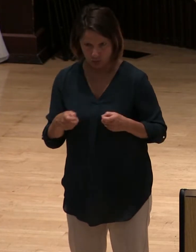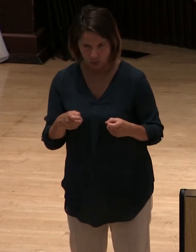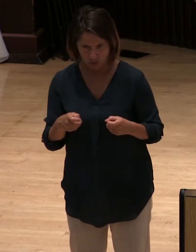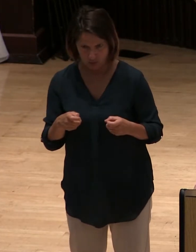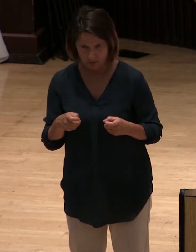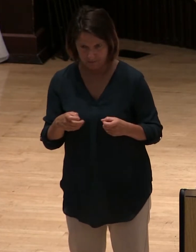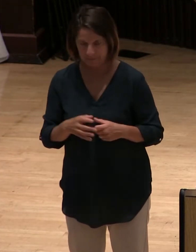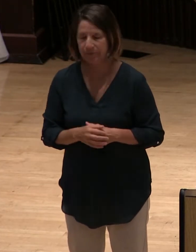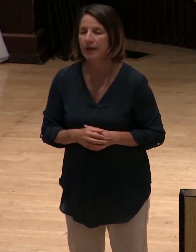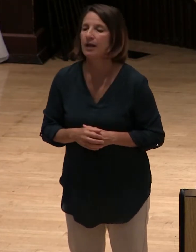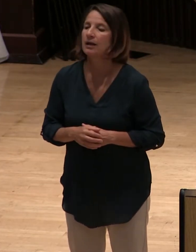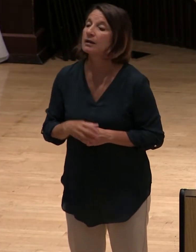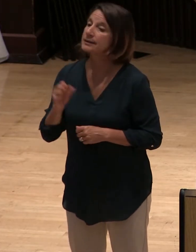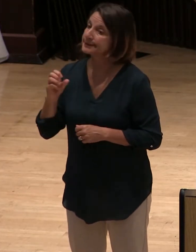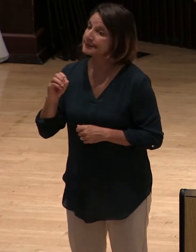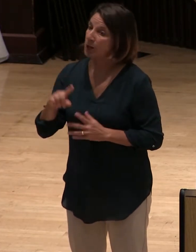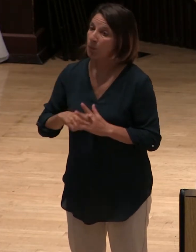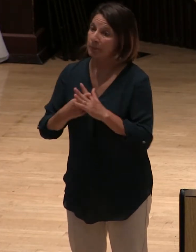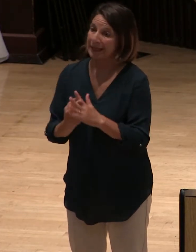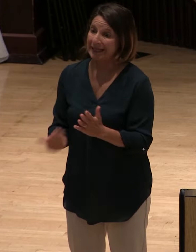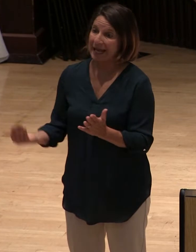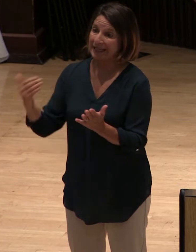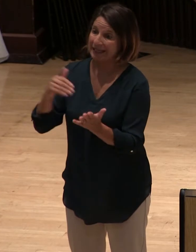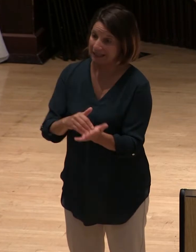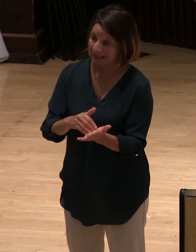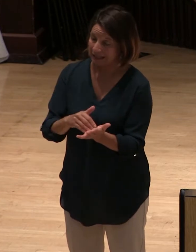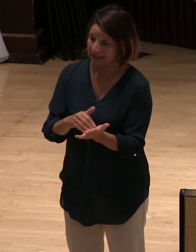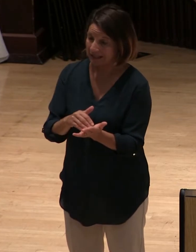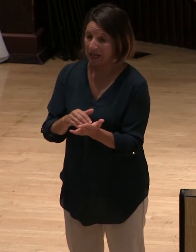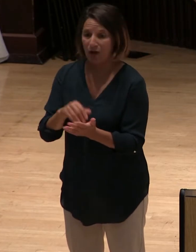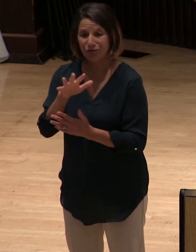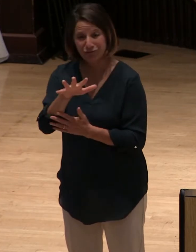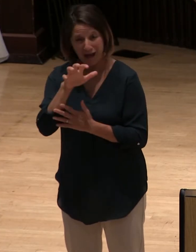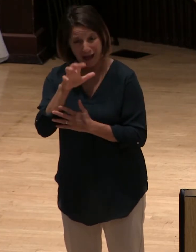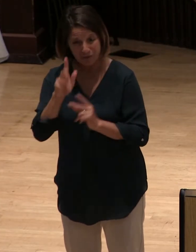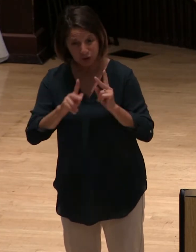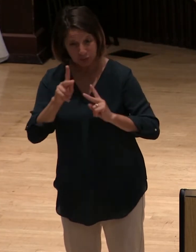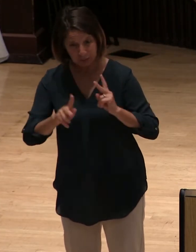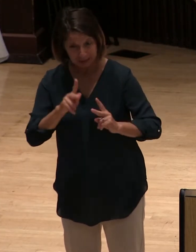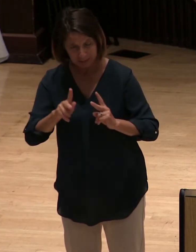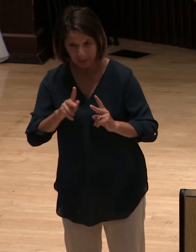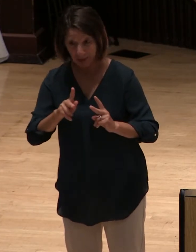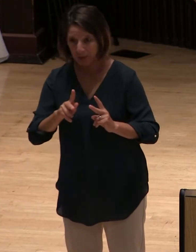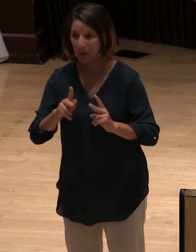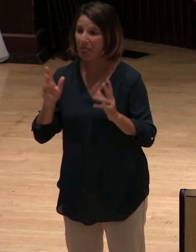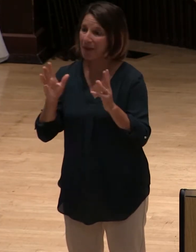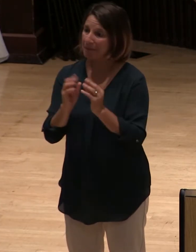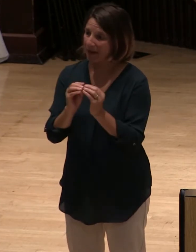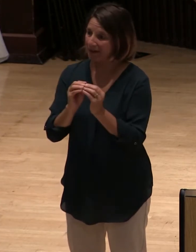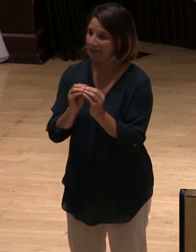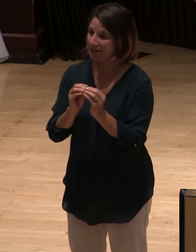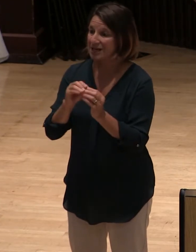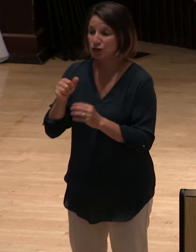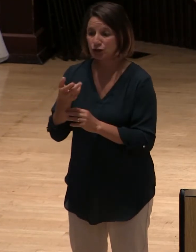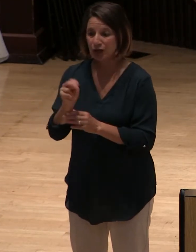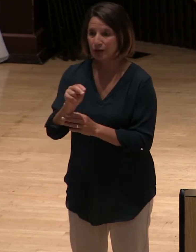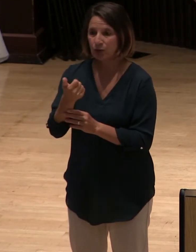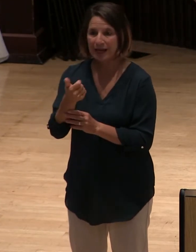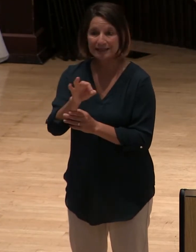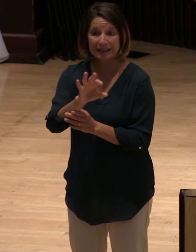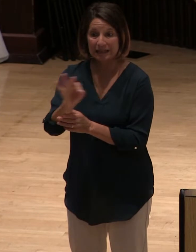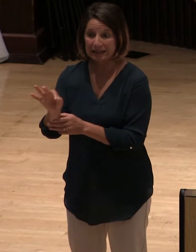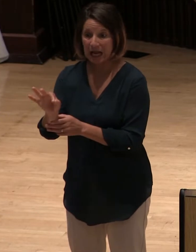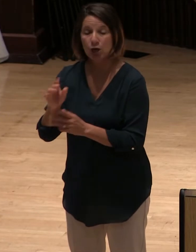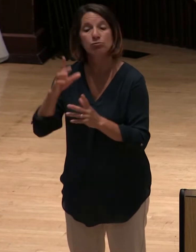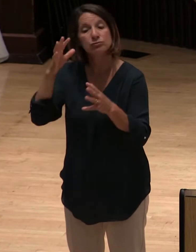And so it began again, a ragtag group of 500 people that met for a day in January 1999 and